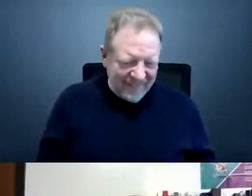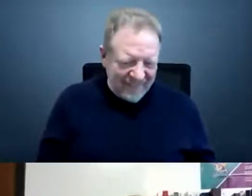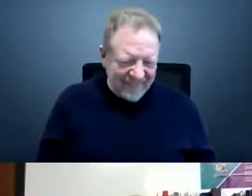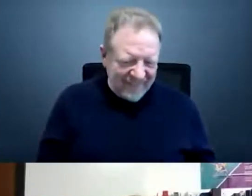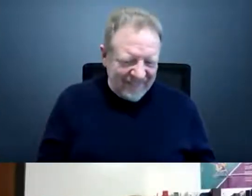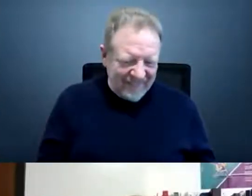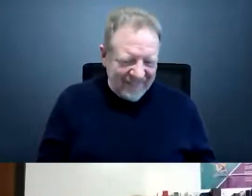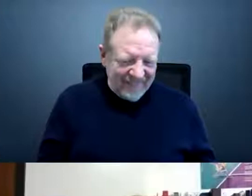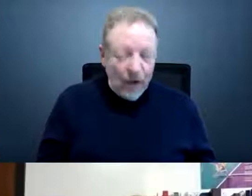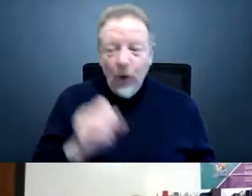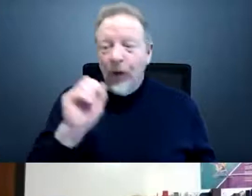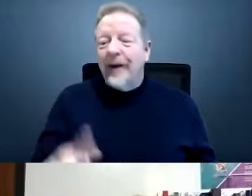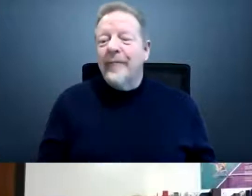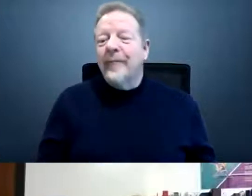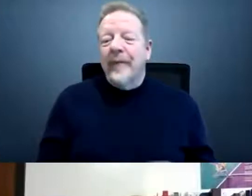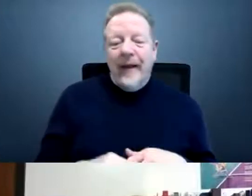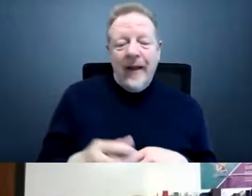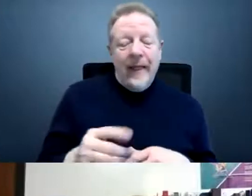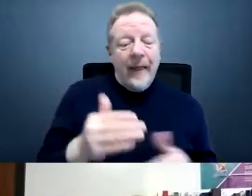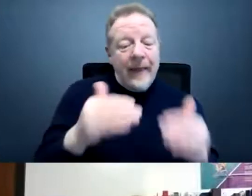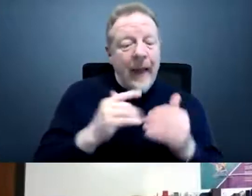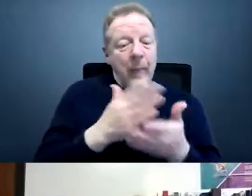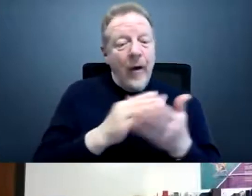All right. The next part of the meeting is